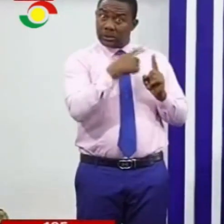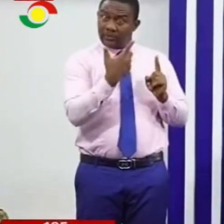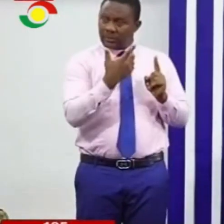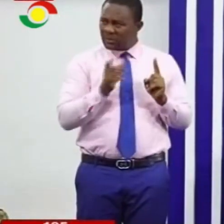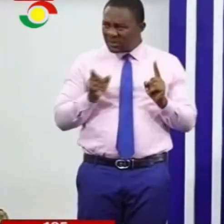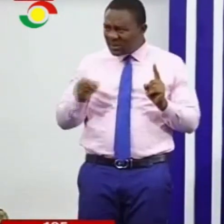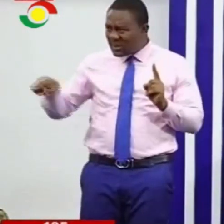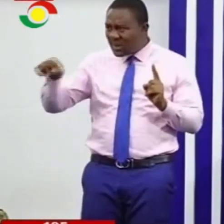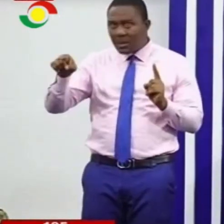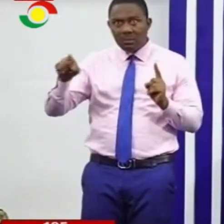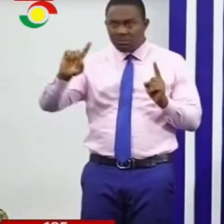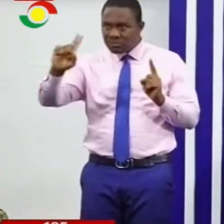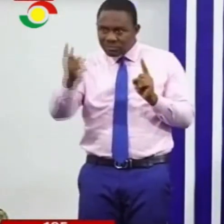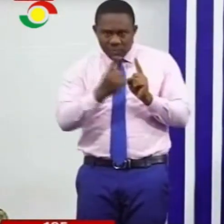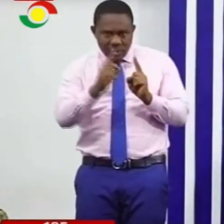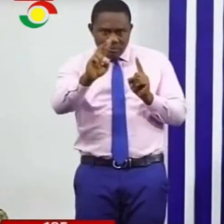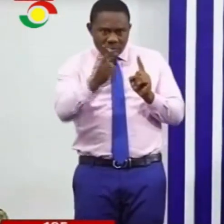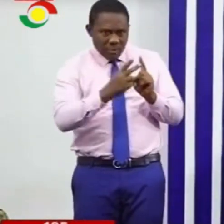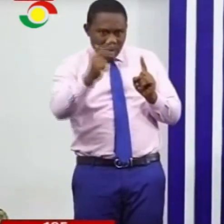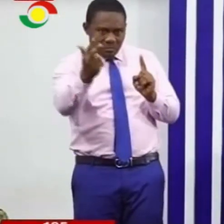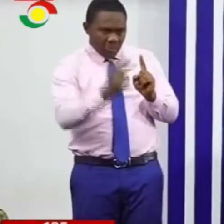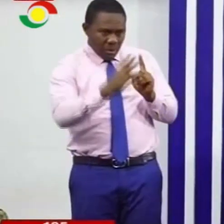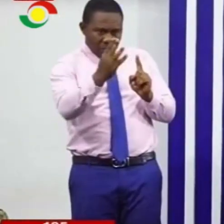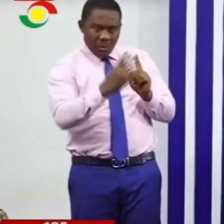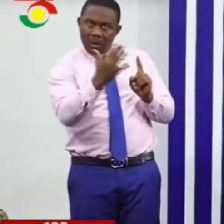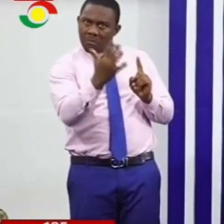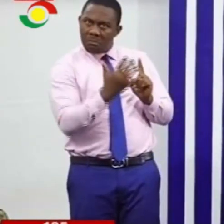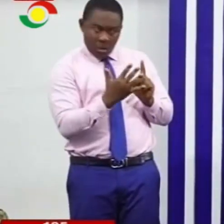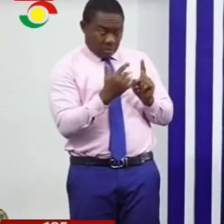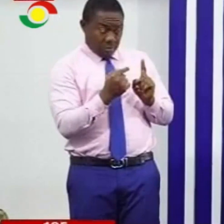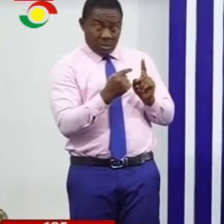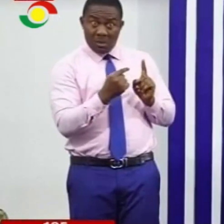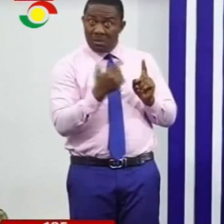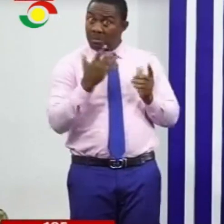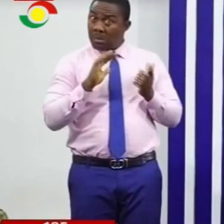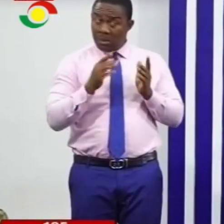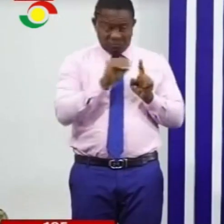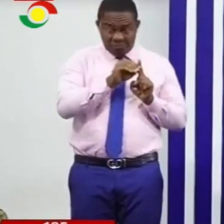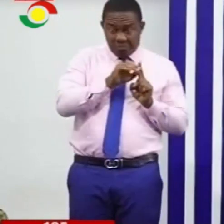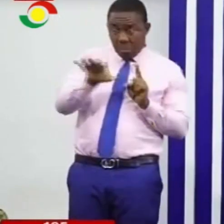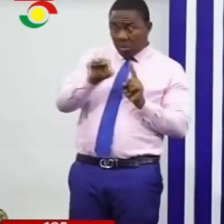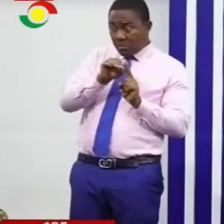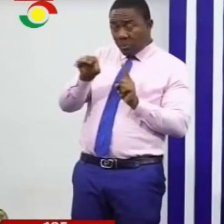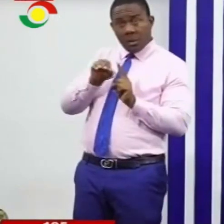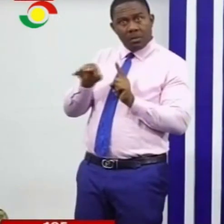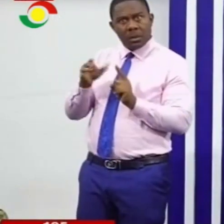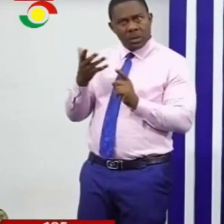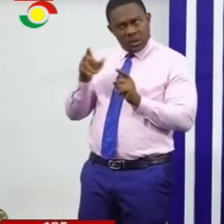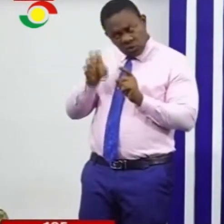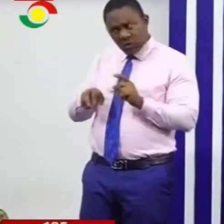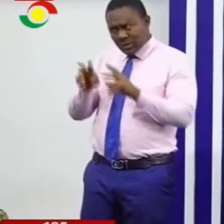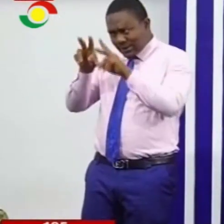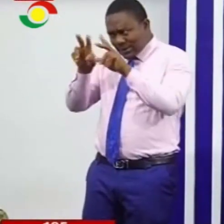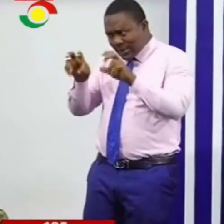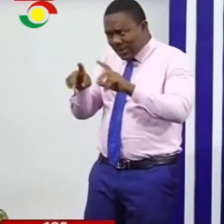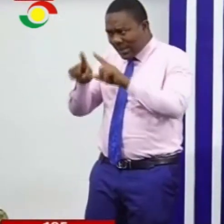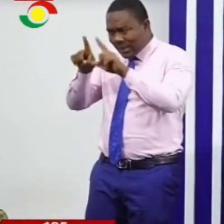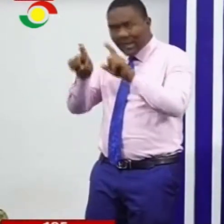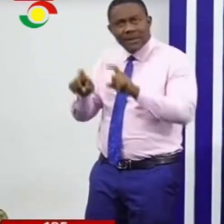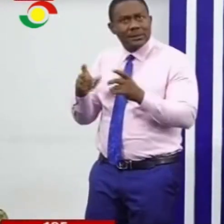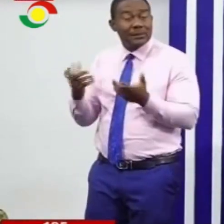that person definitely have contact and they will also be tested. That does not